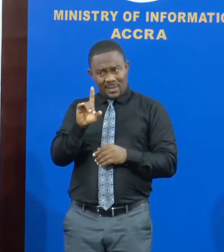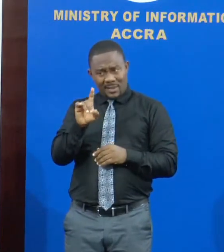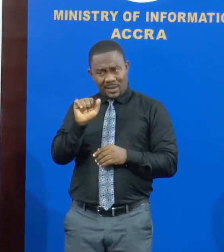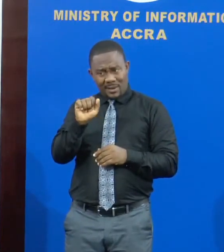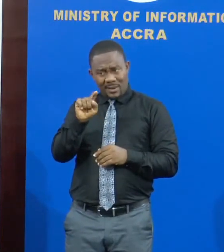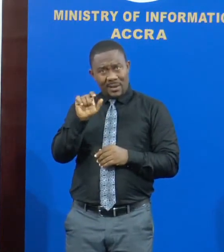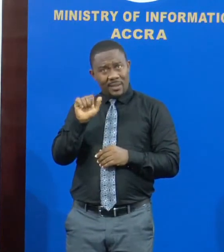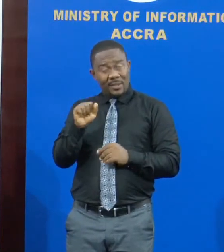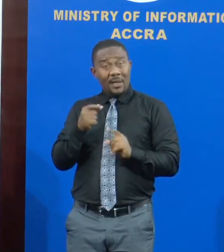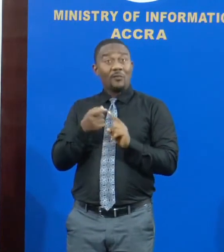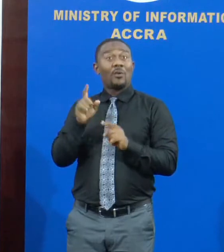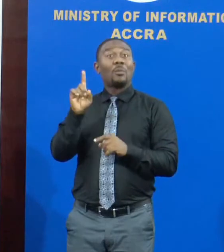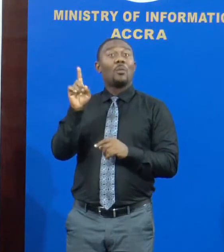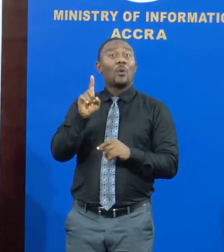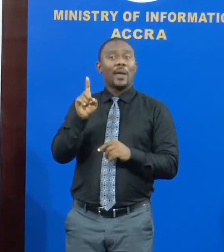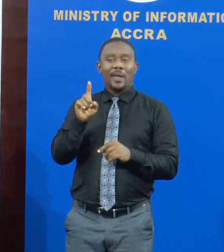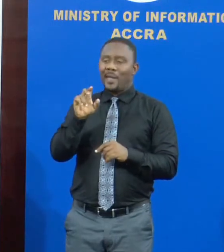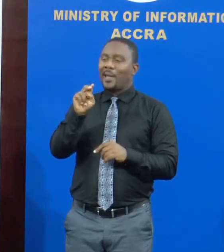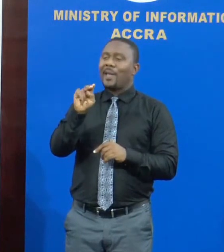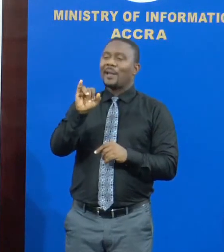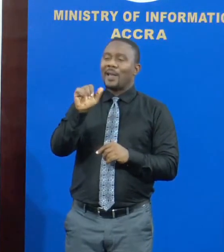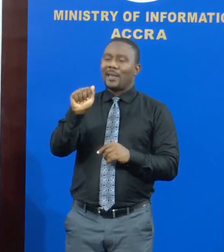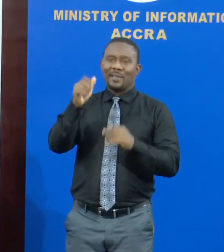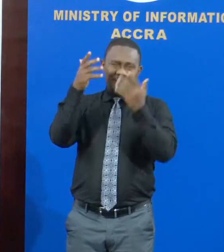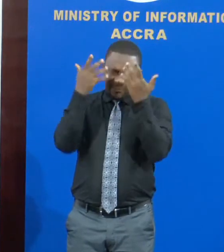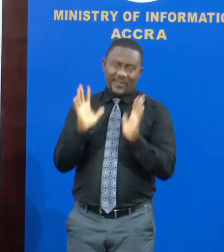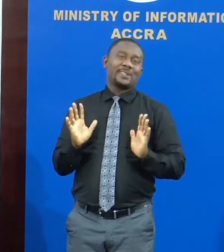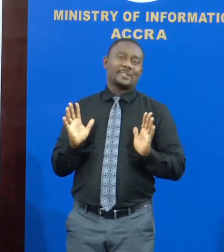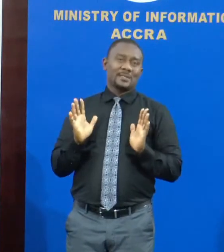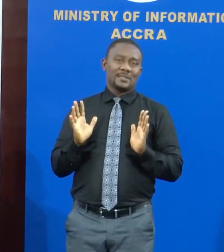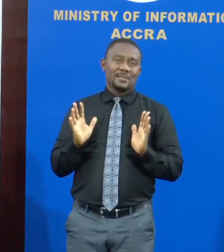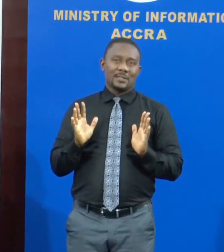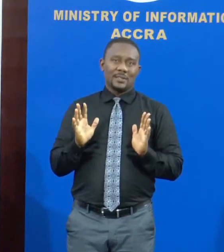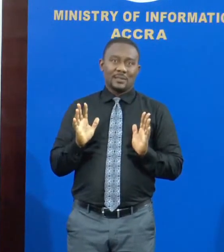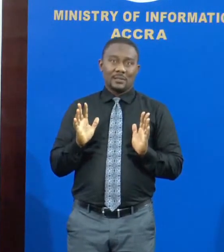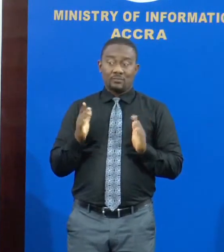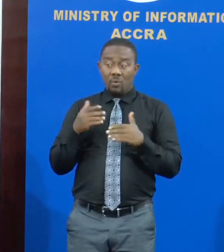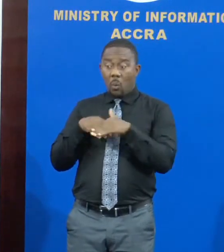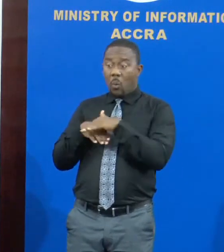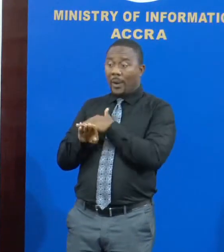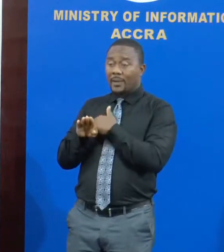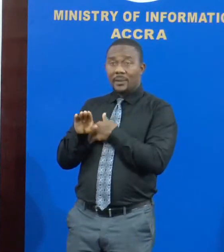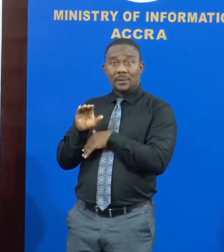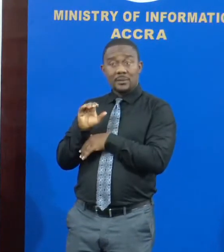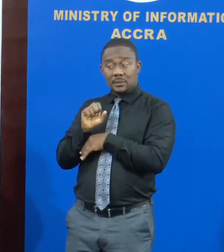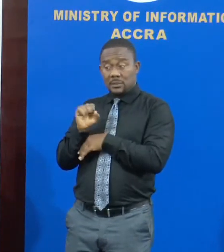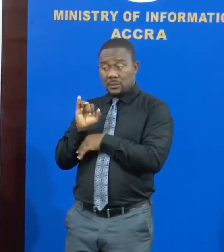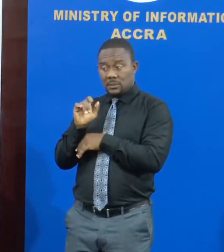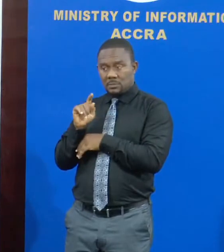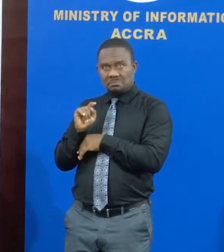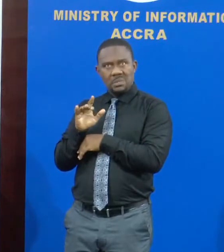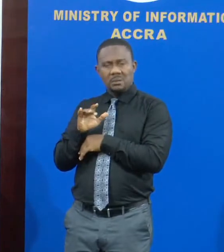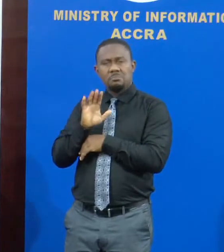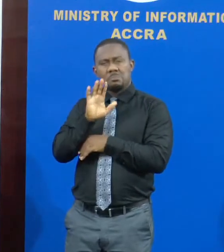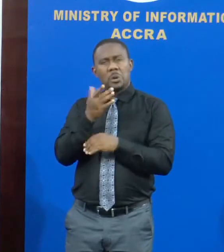from the NIA. You've already given them that data. So you come to us to do business, at the push of a